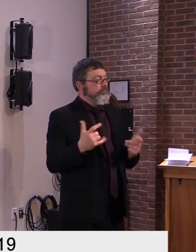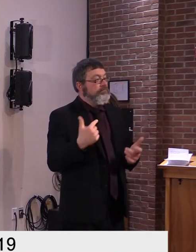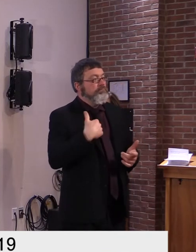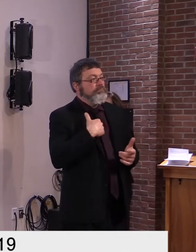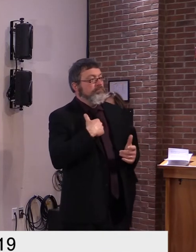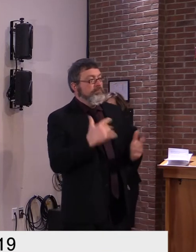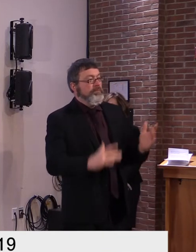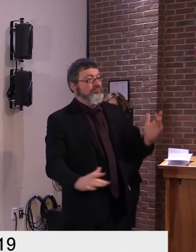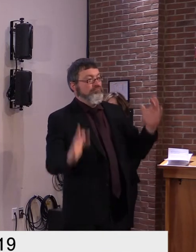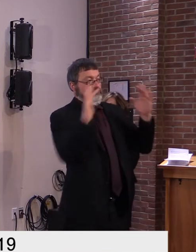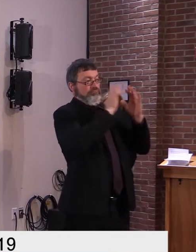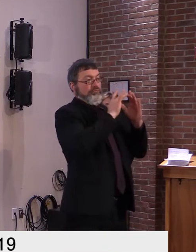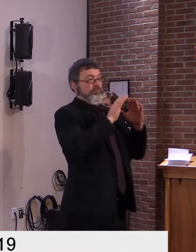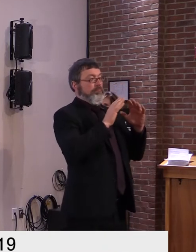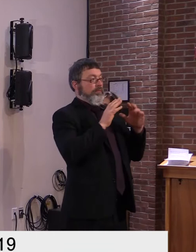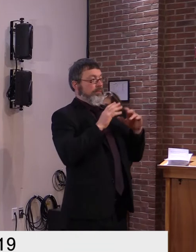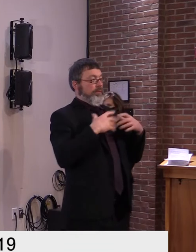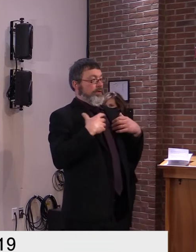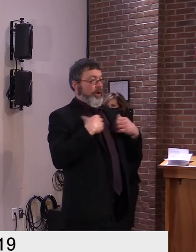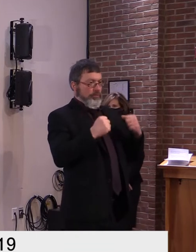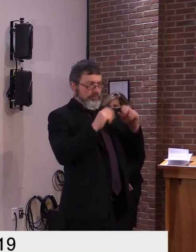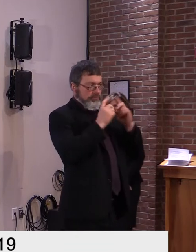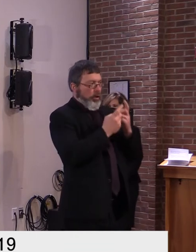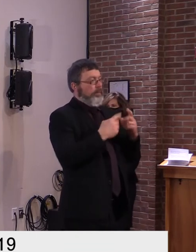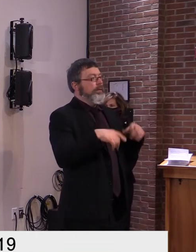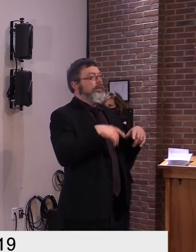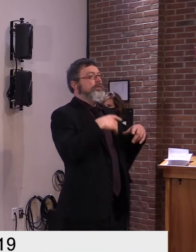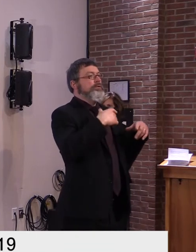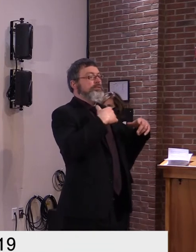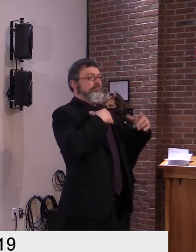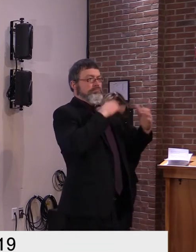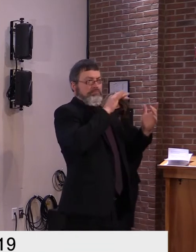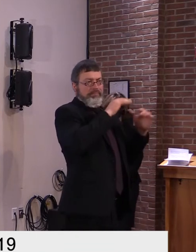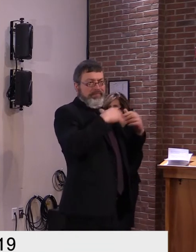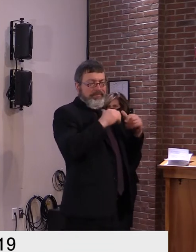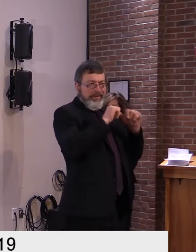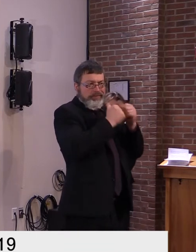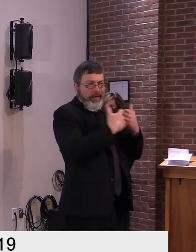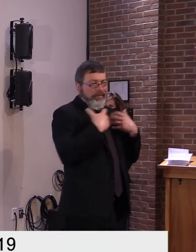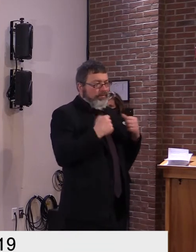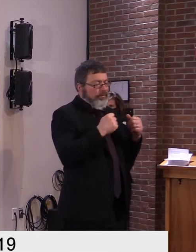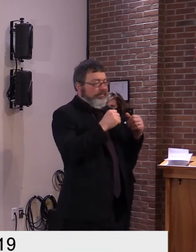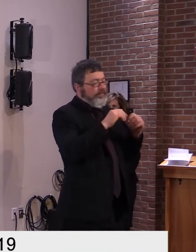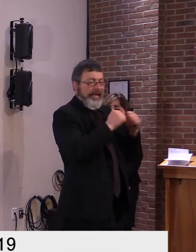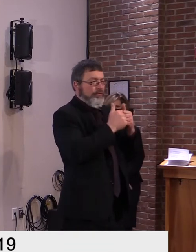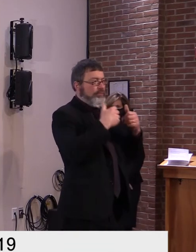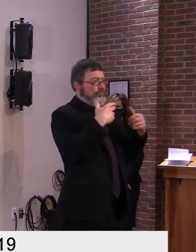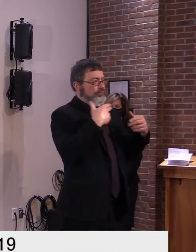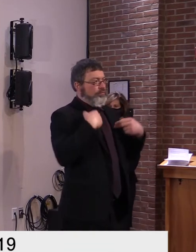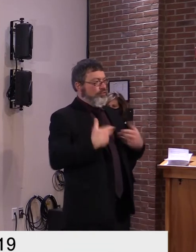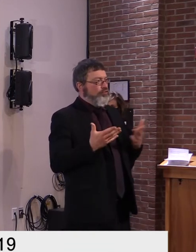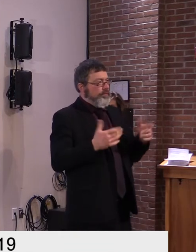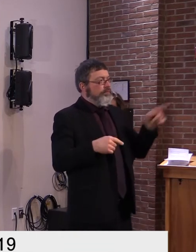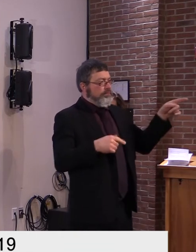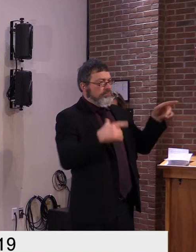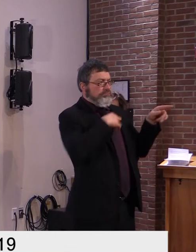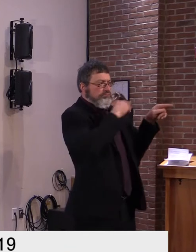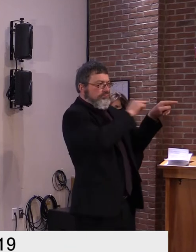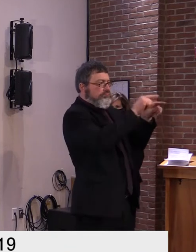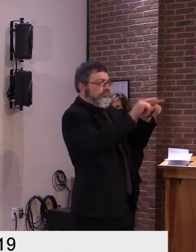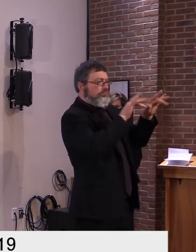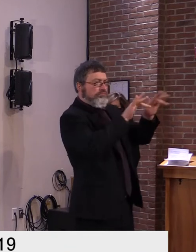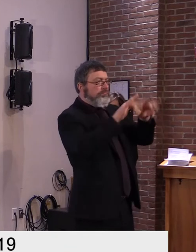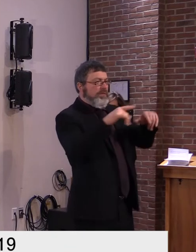see if that was the case. Up until this morning, that was not the case, that we were still scheduled